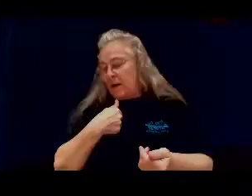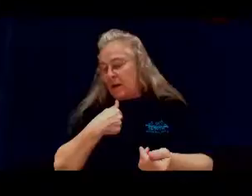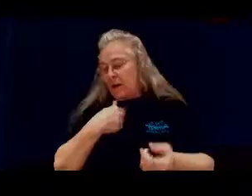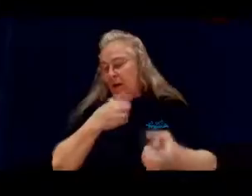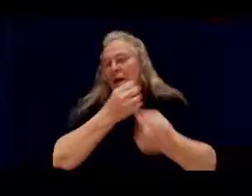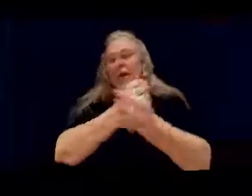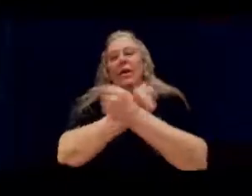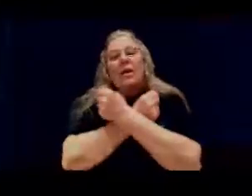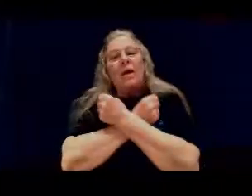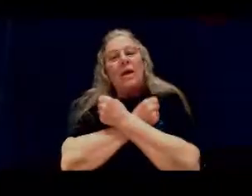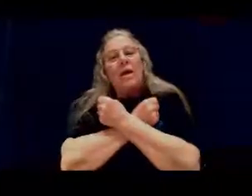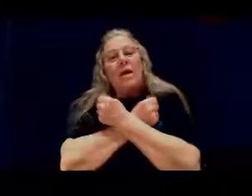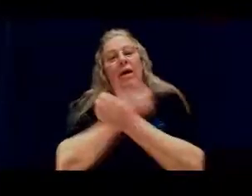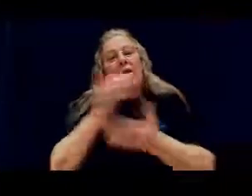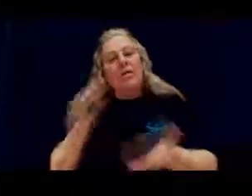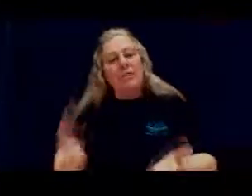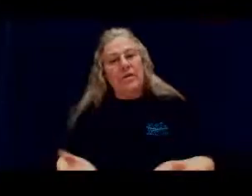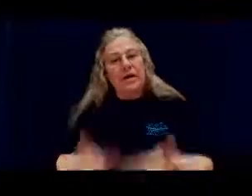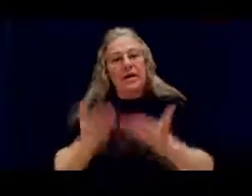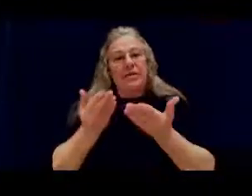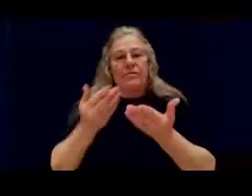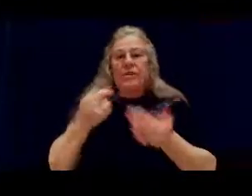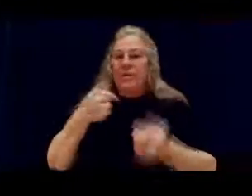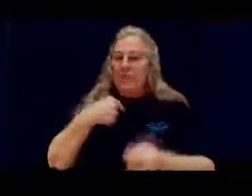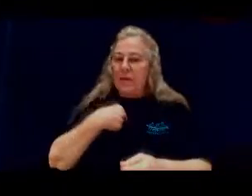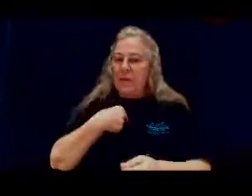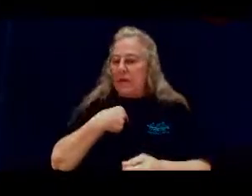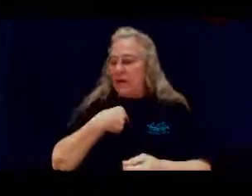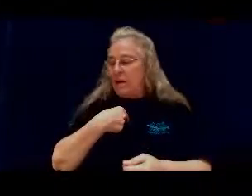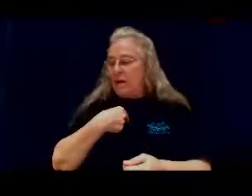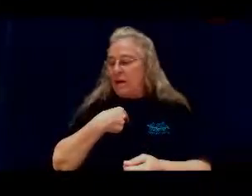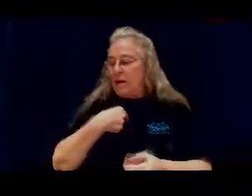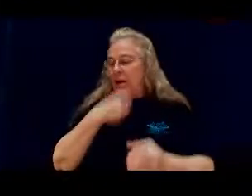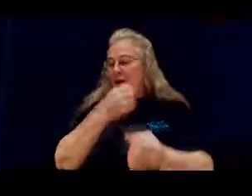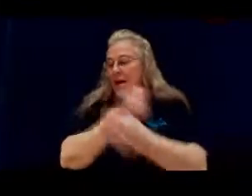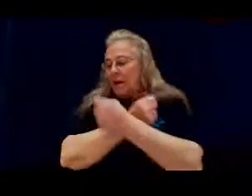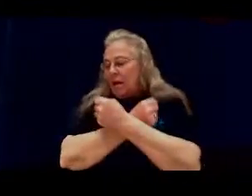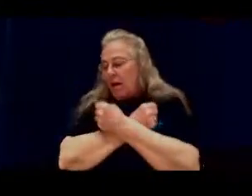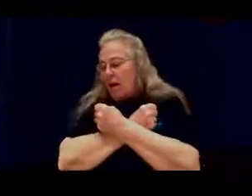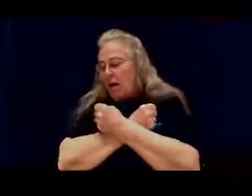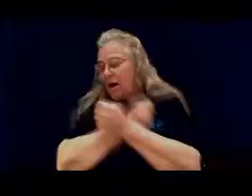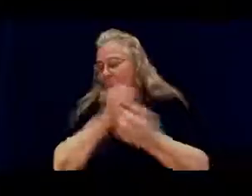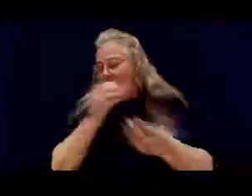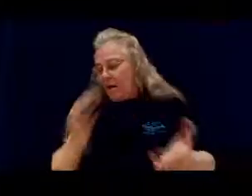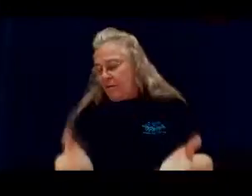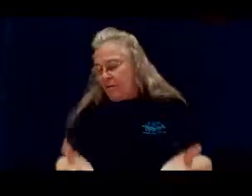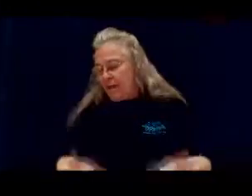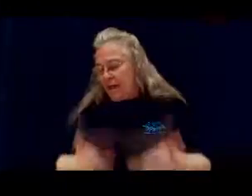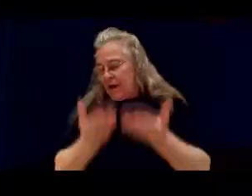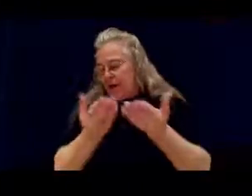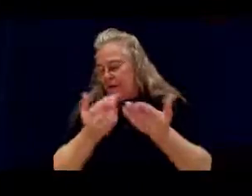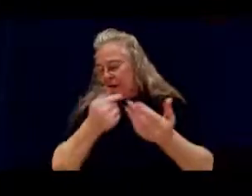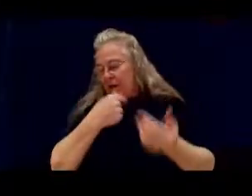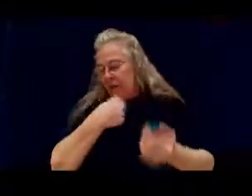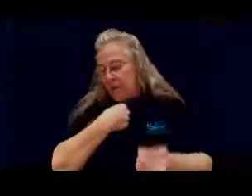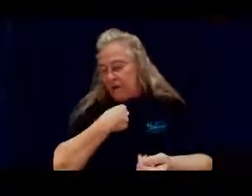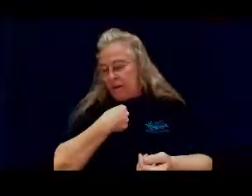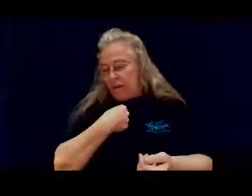me, love lifted me, love lifted